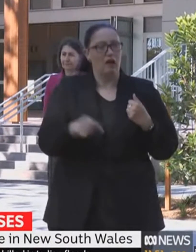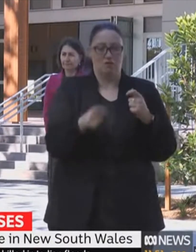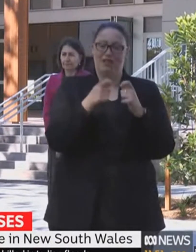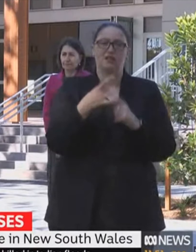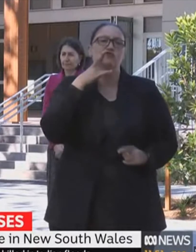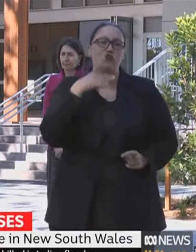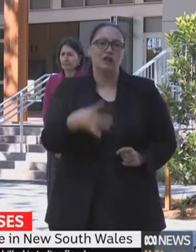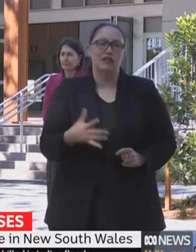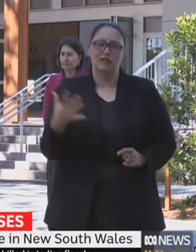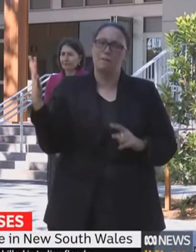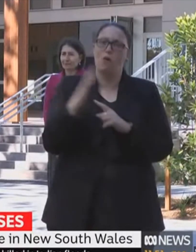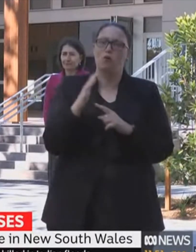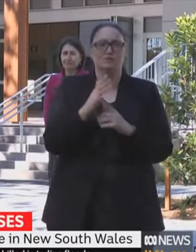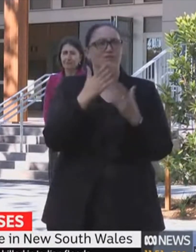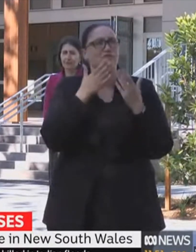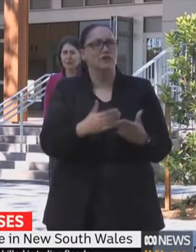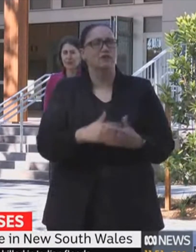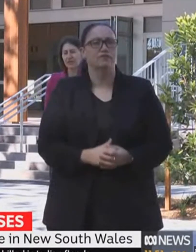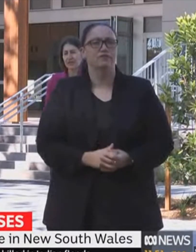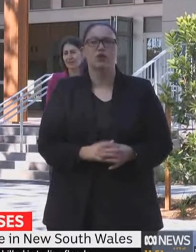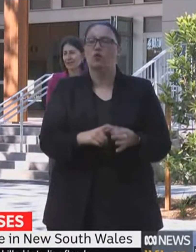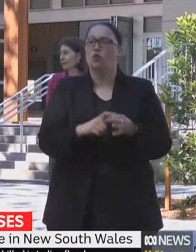chains of transmission. Thank you.